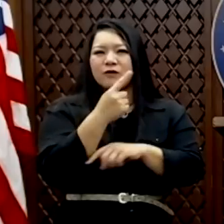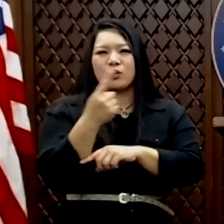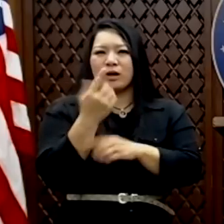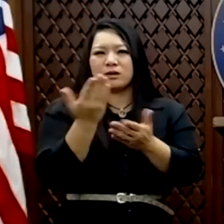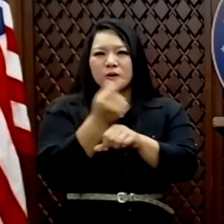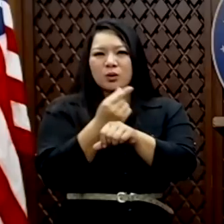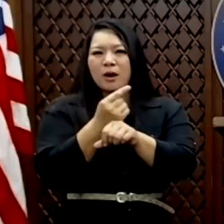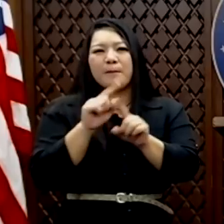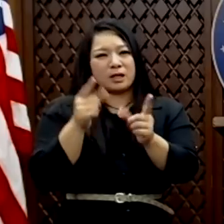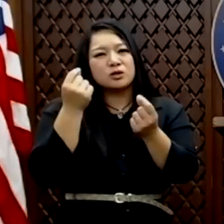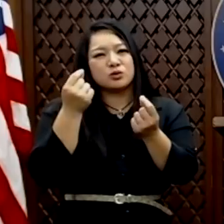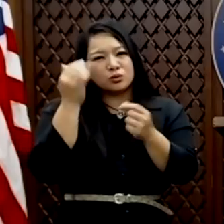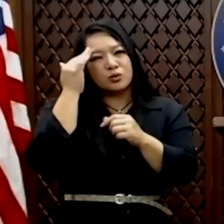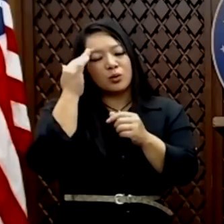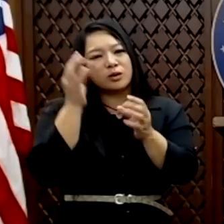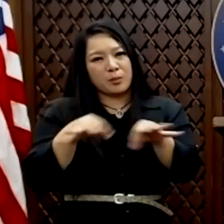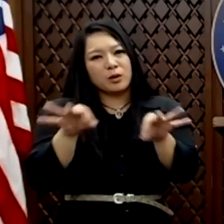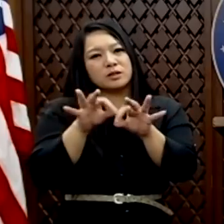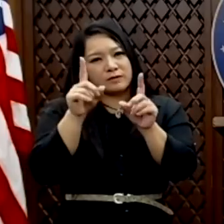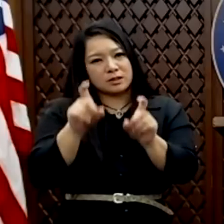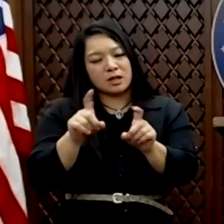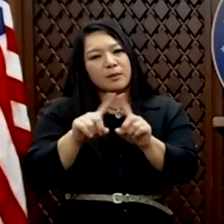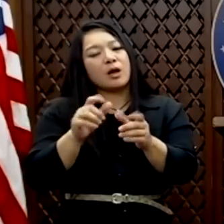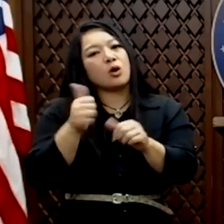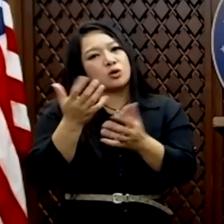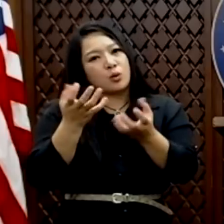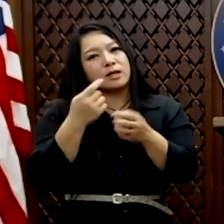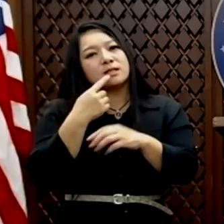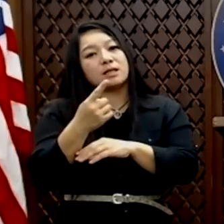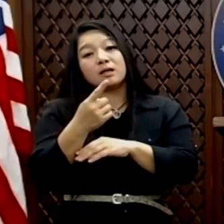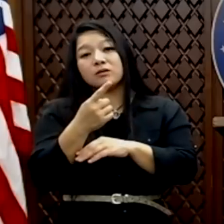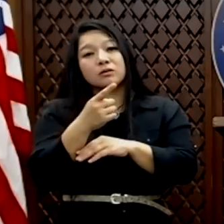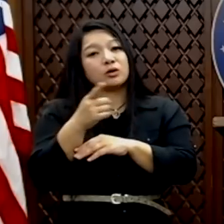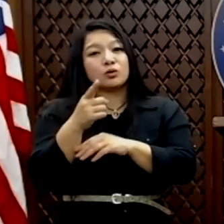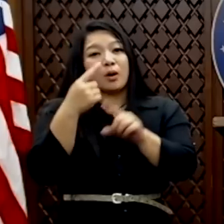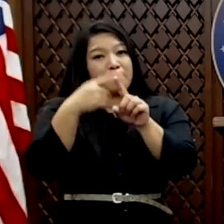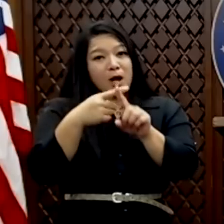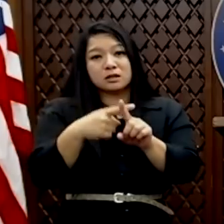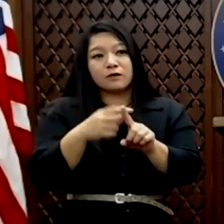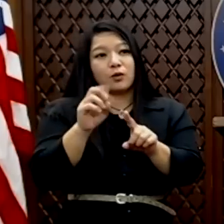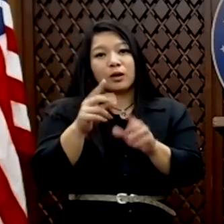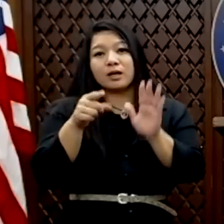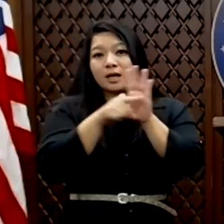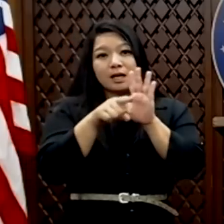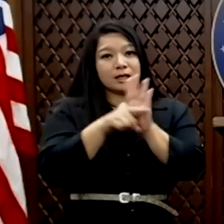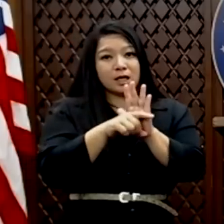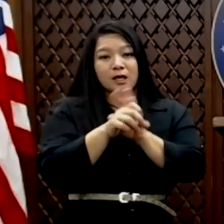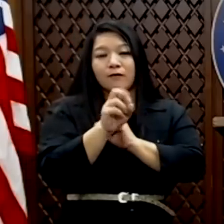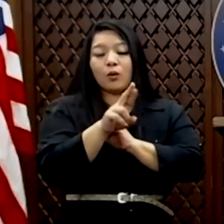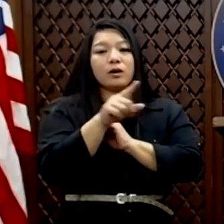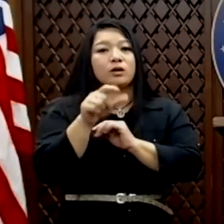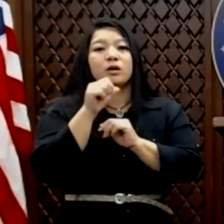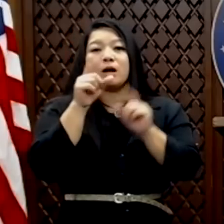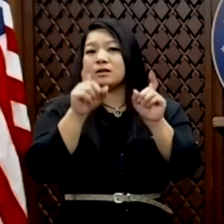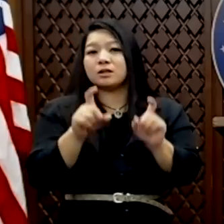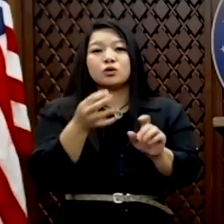I do know the importance of testing, but I also want to say that whether you are positive or negative or you're not